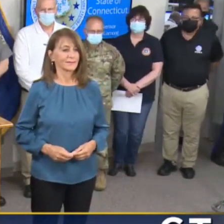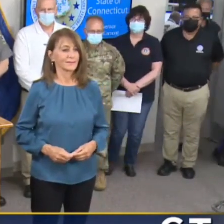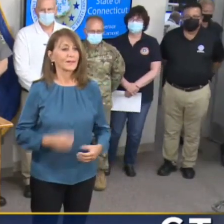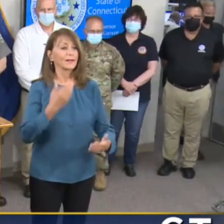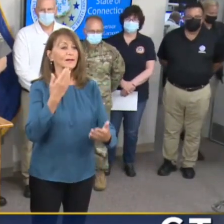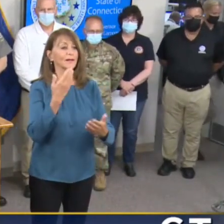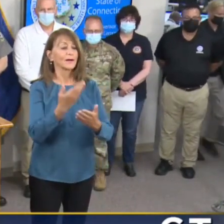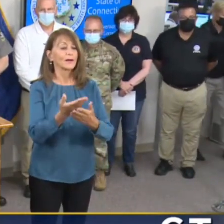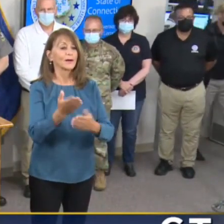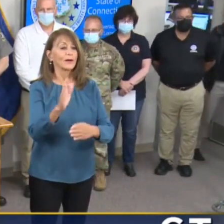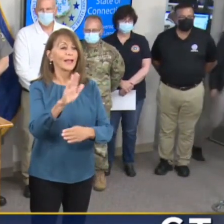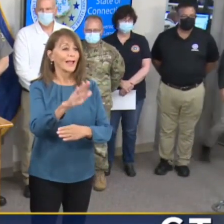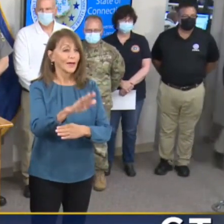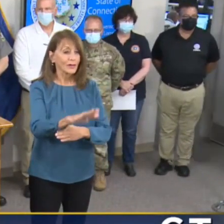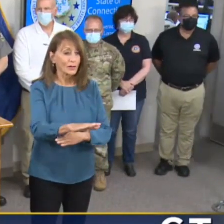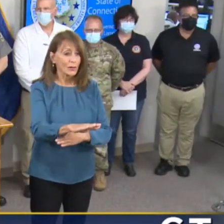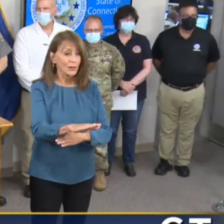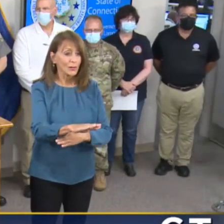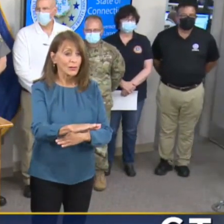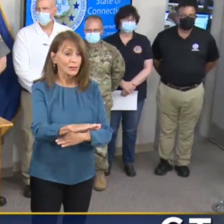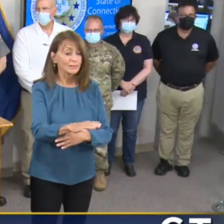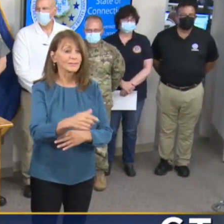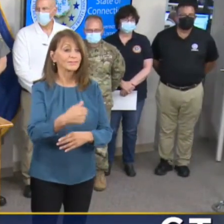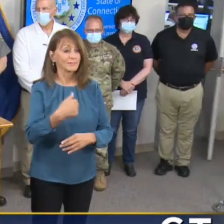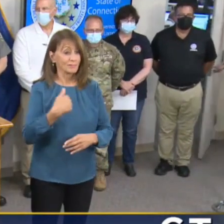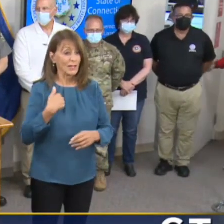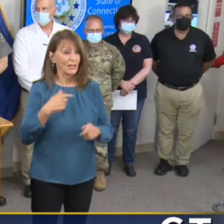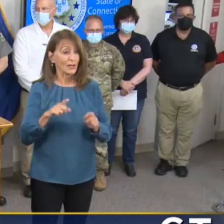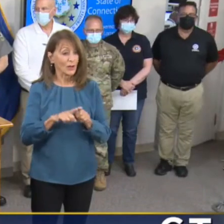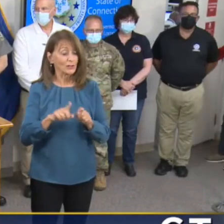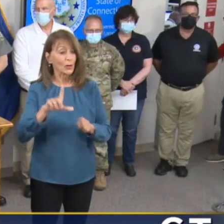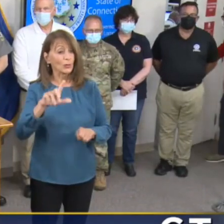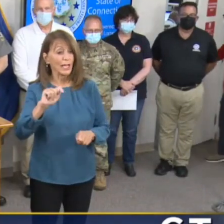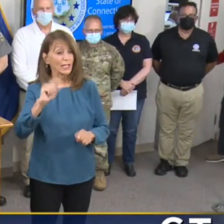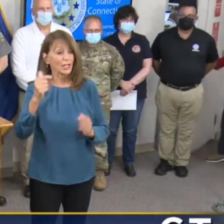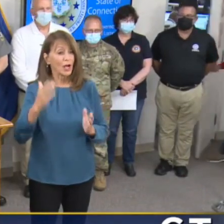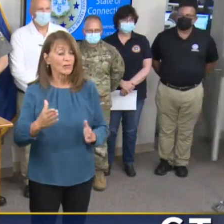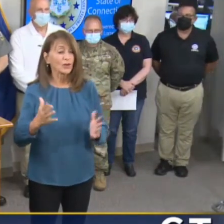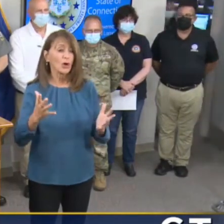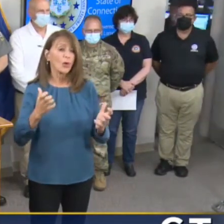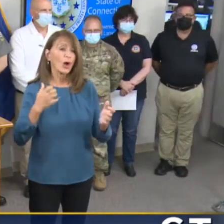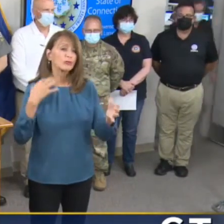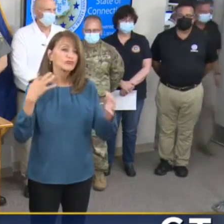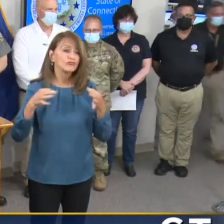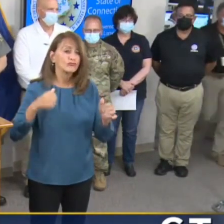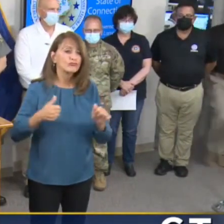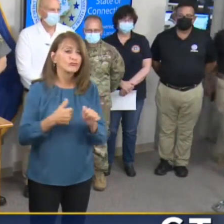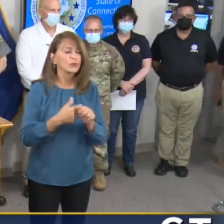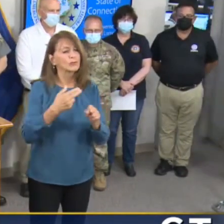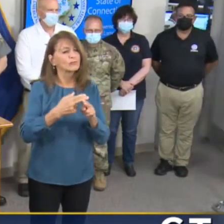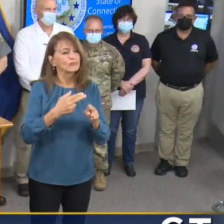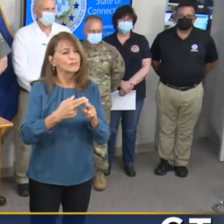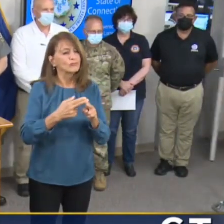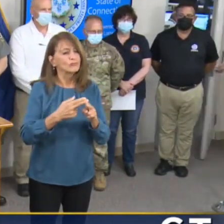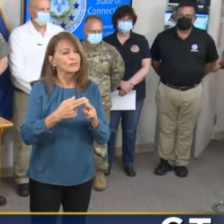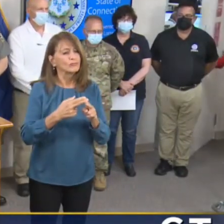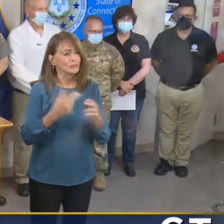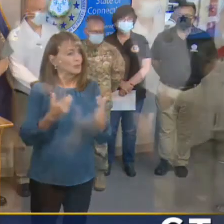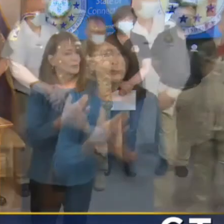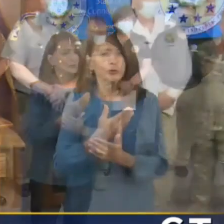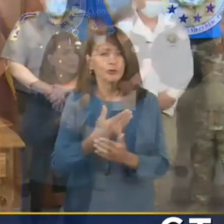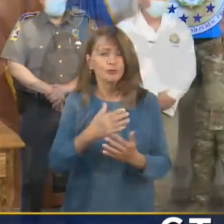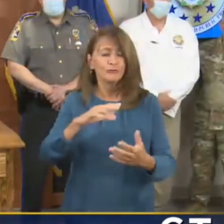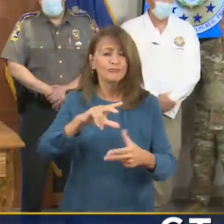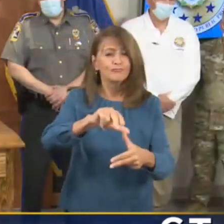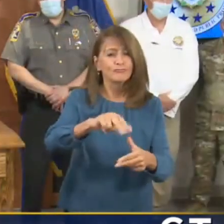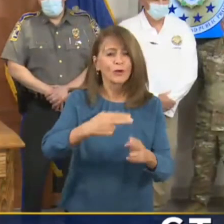All right, good afternoon. Susan, I just wanted to give you another update on now Tropical Storm Henri.